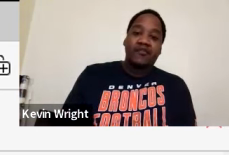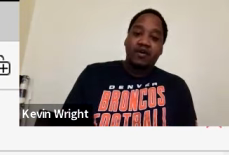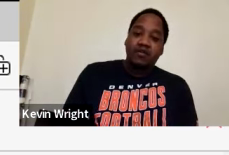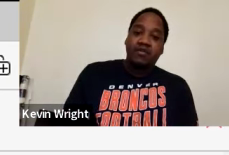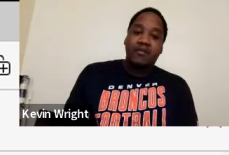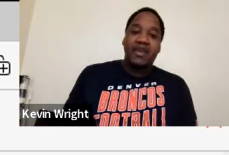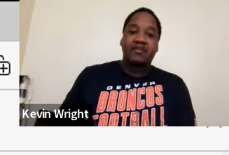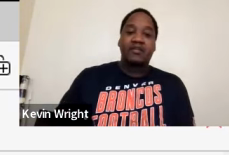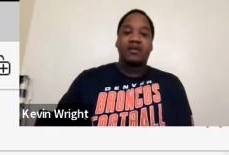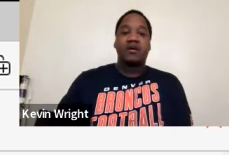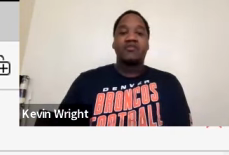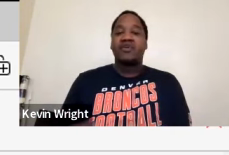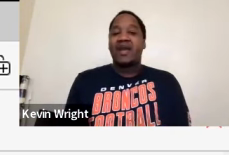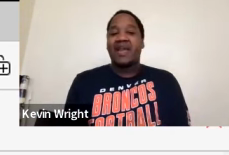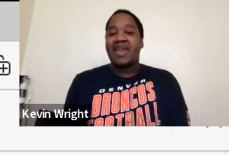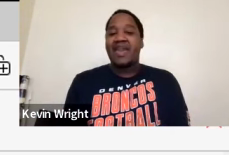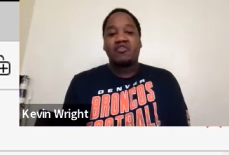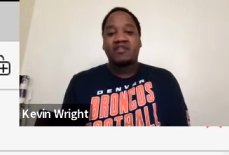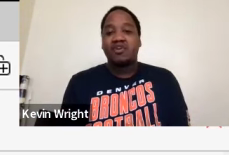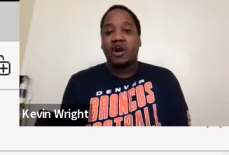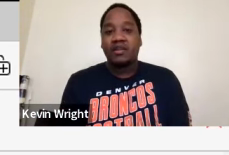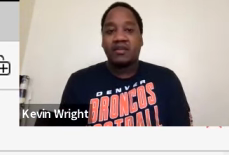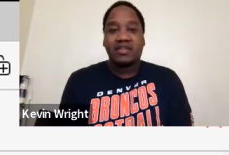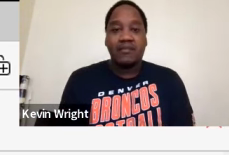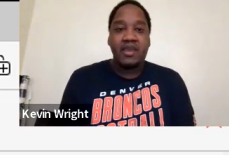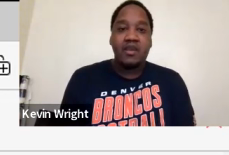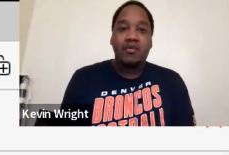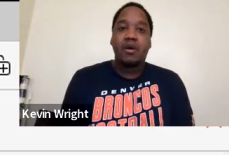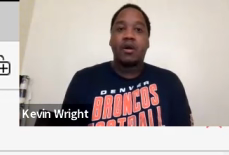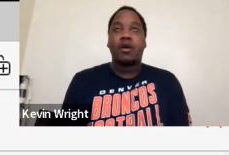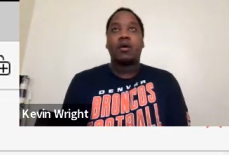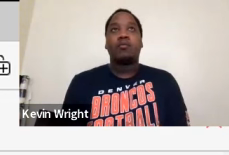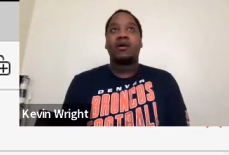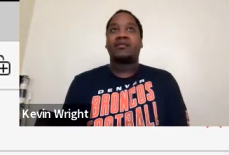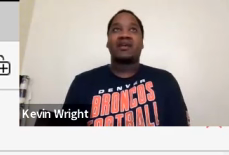government work phone. So basically, if you guys have any questions regarding the summit,